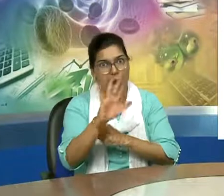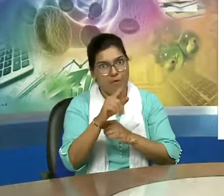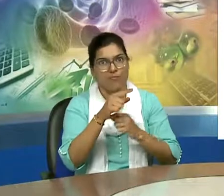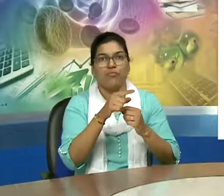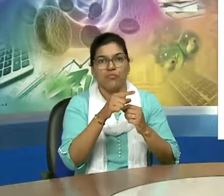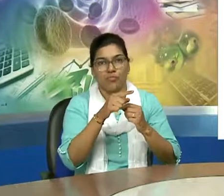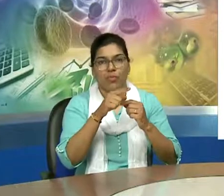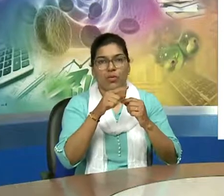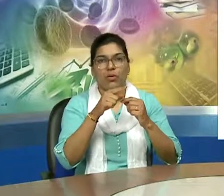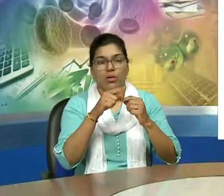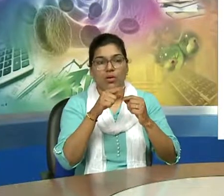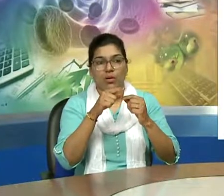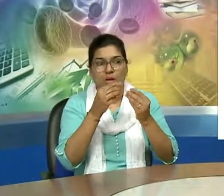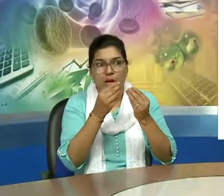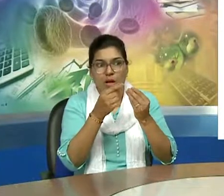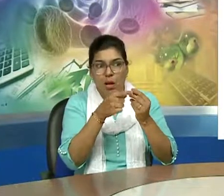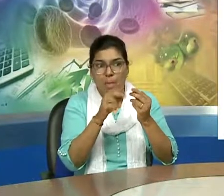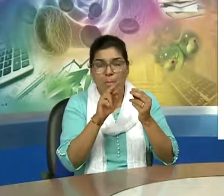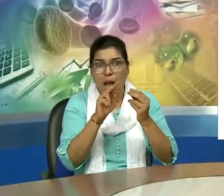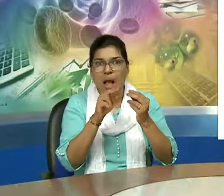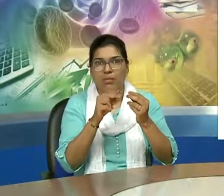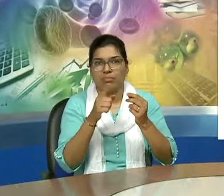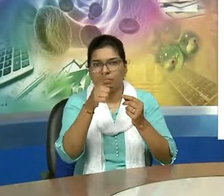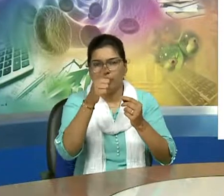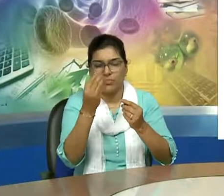And these nutrients